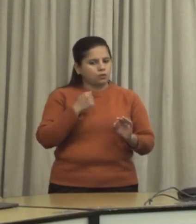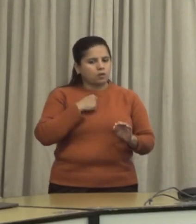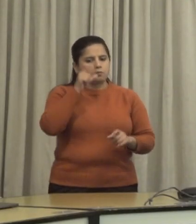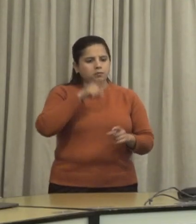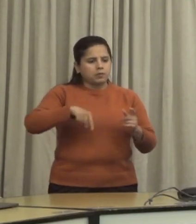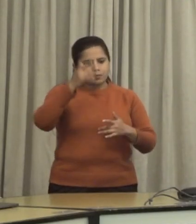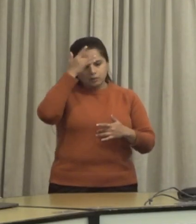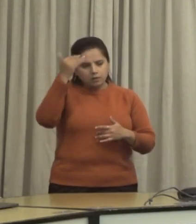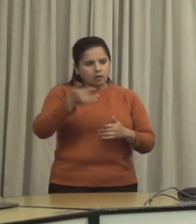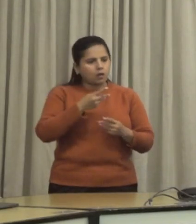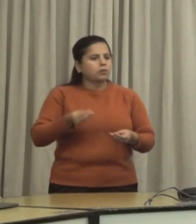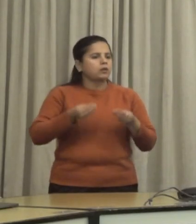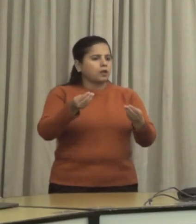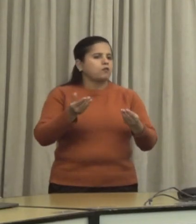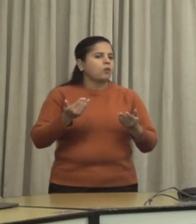patient. Only thing,